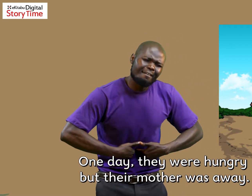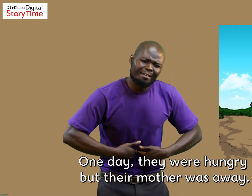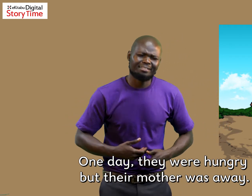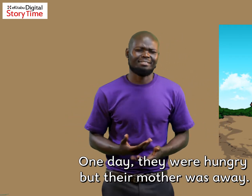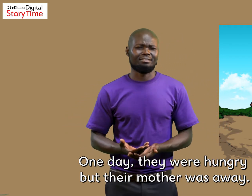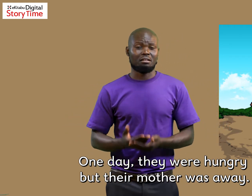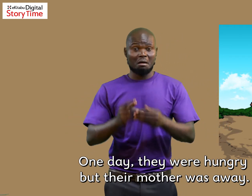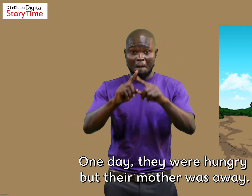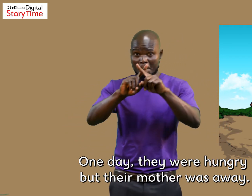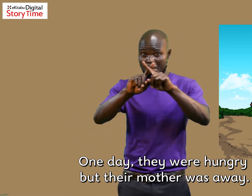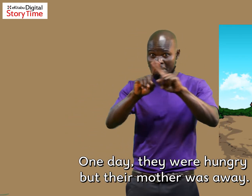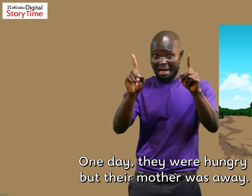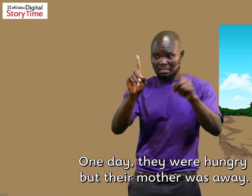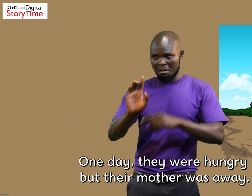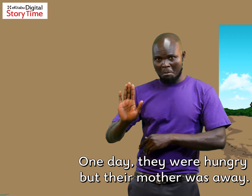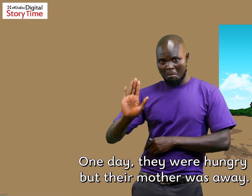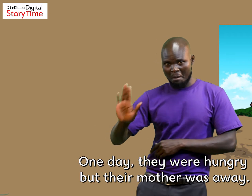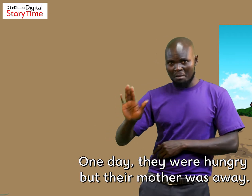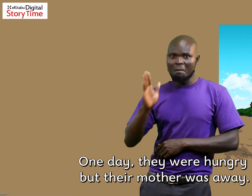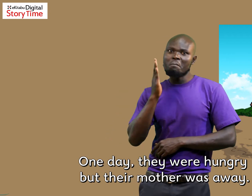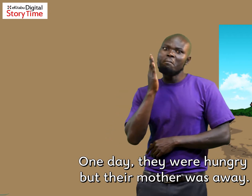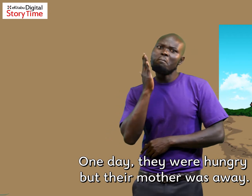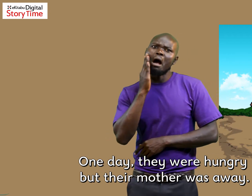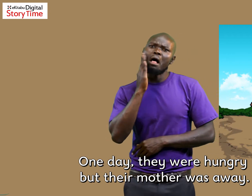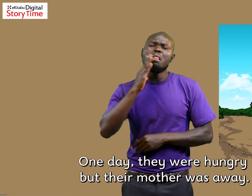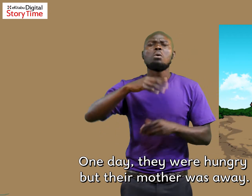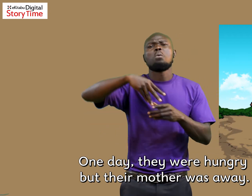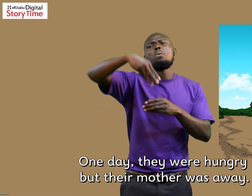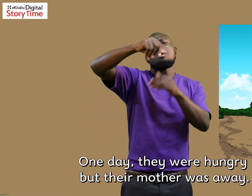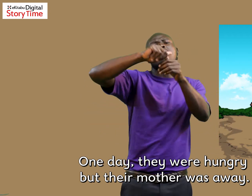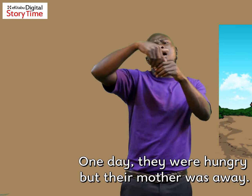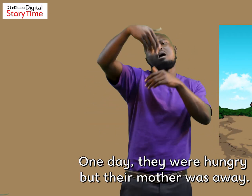One day, they were hungry, but their mother was away.